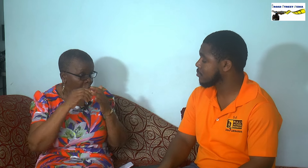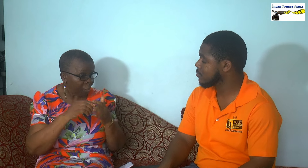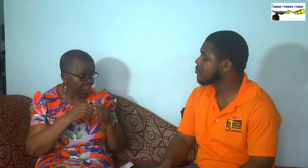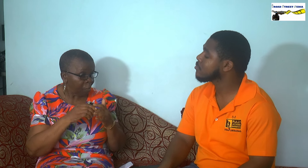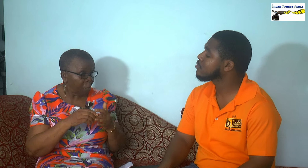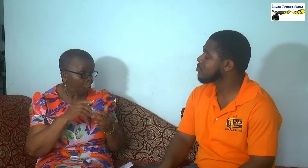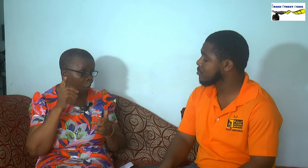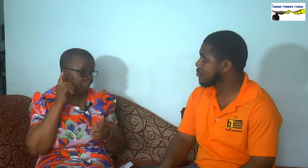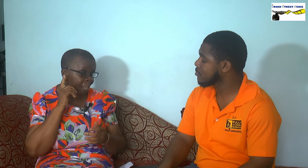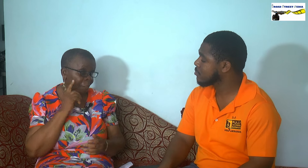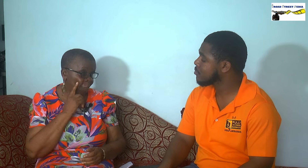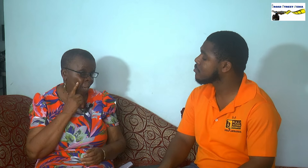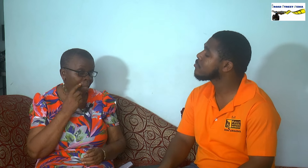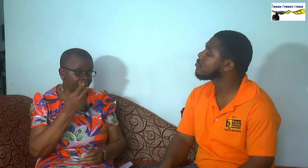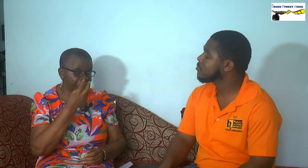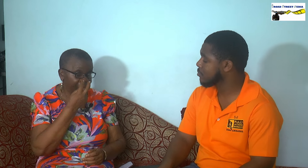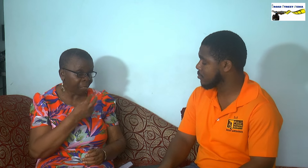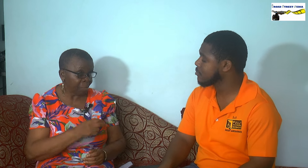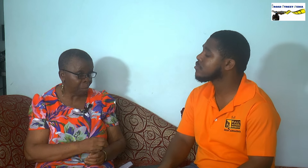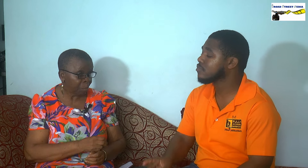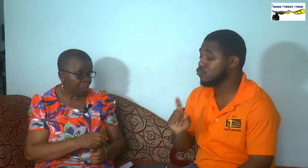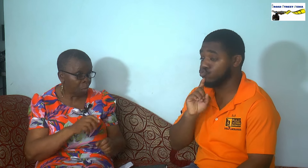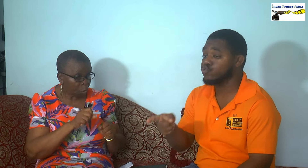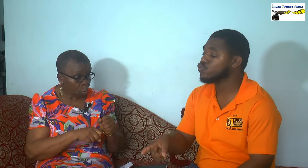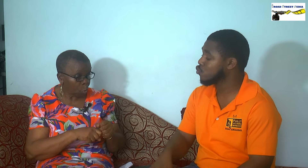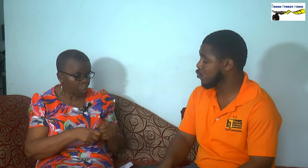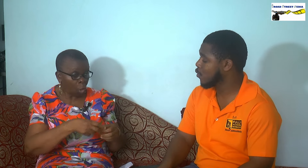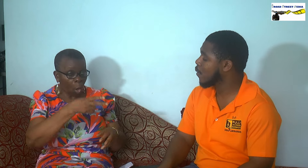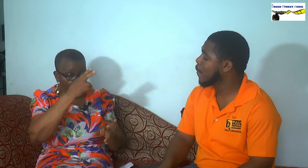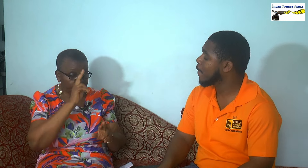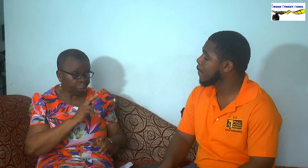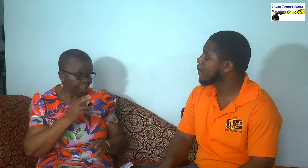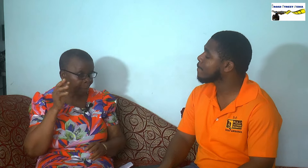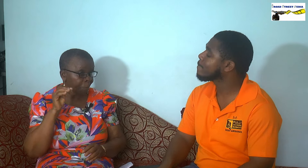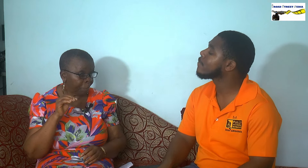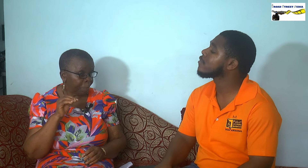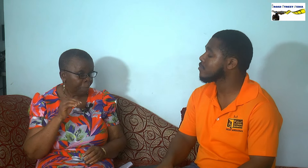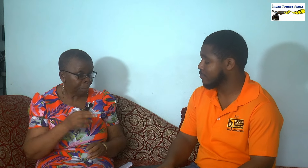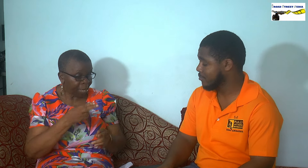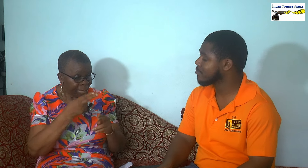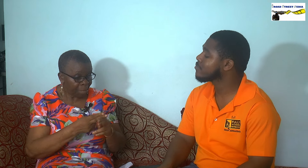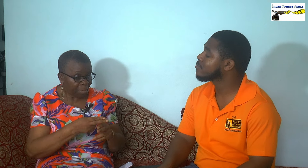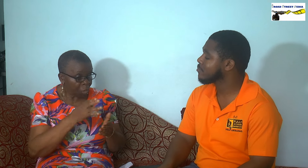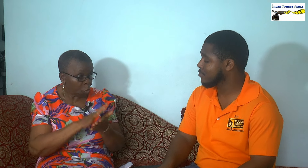especially for the deaf and the blind. So they honored him by naming the